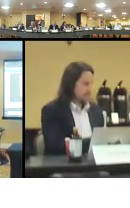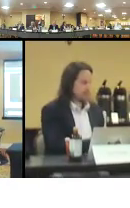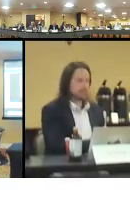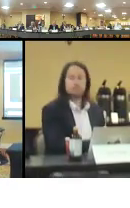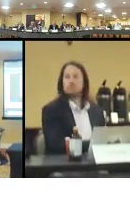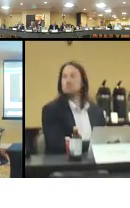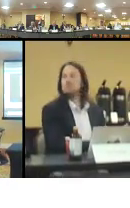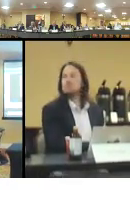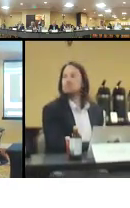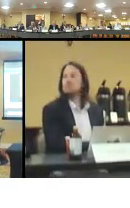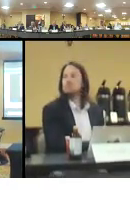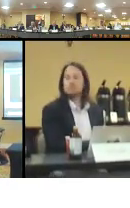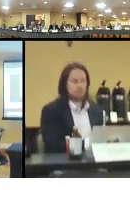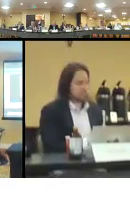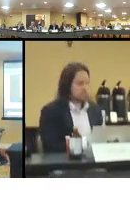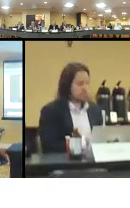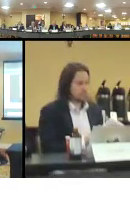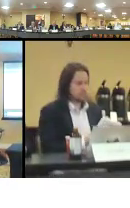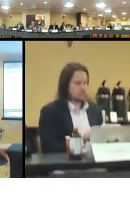Everybody's not.